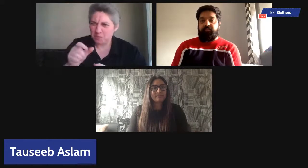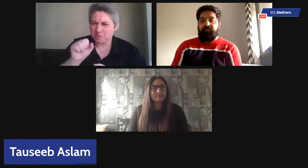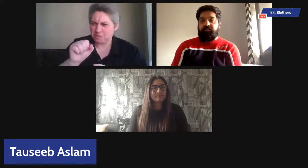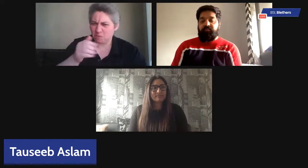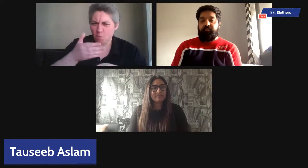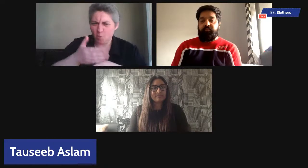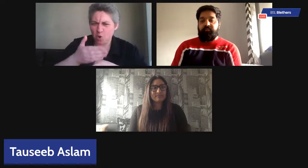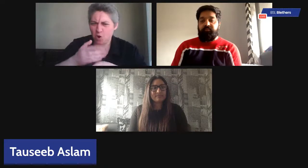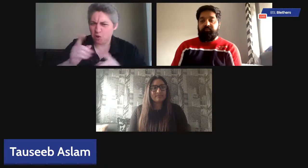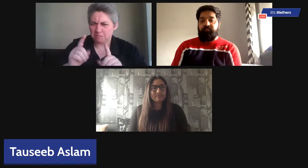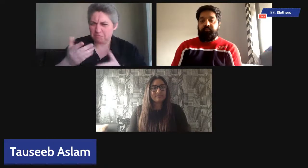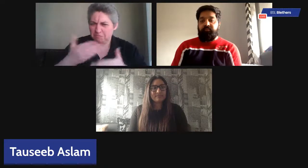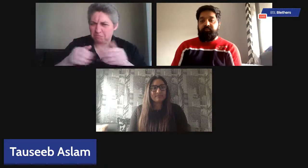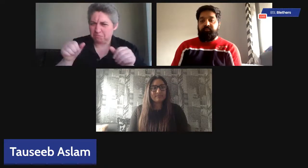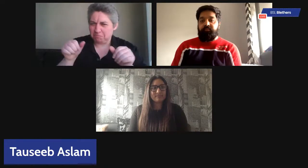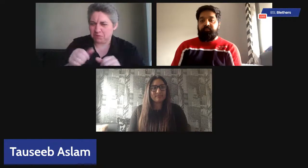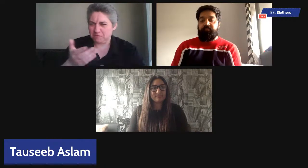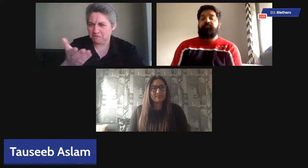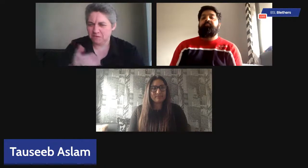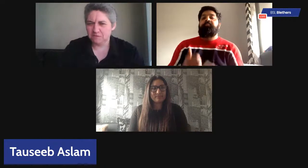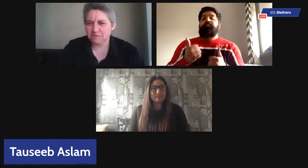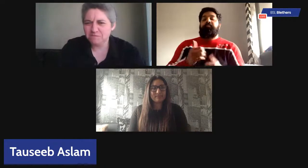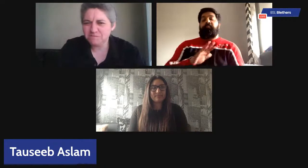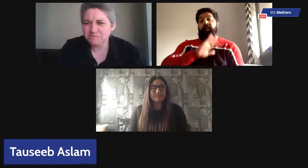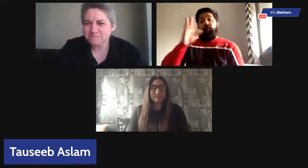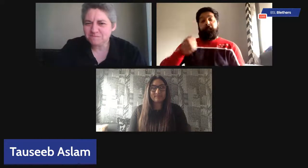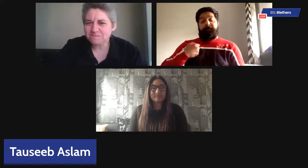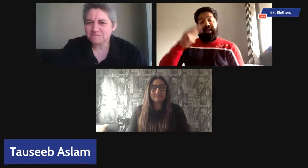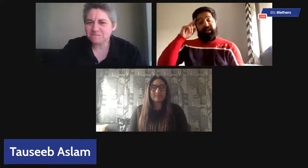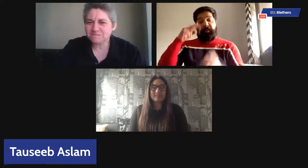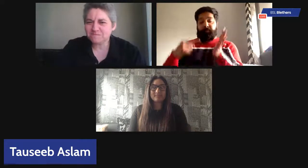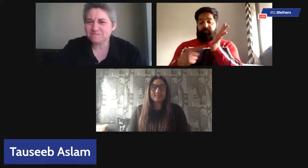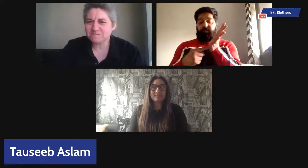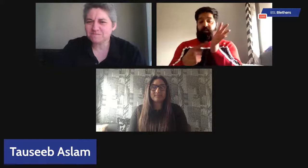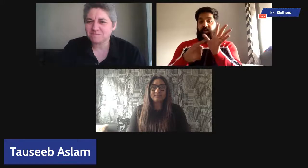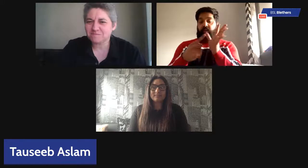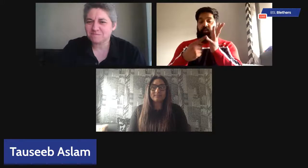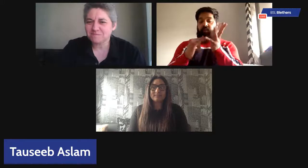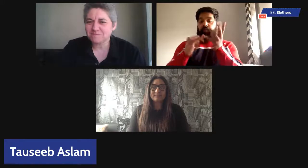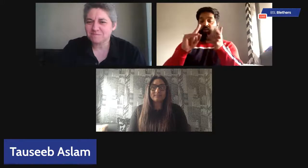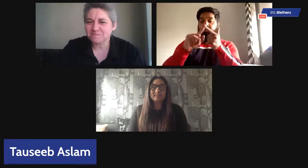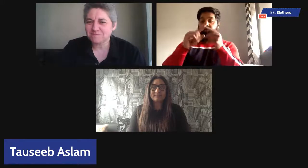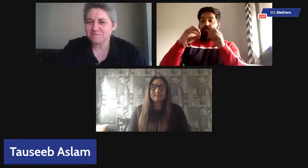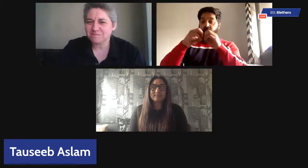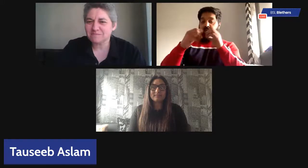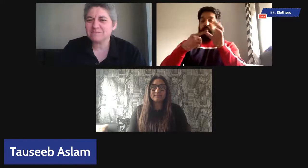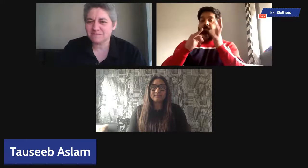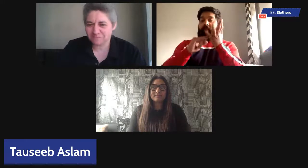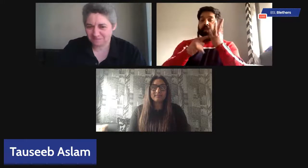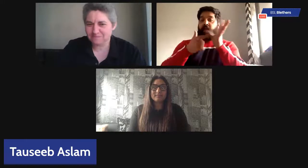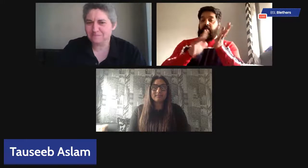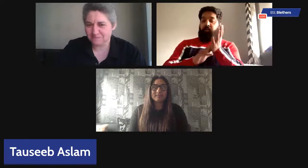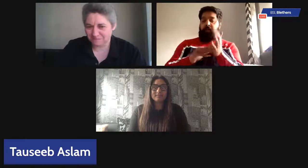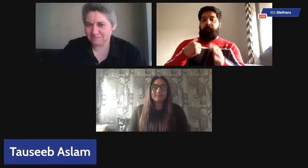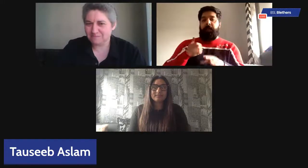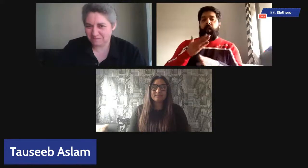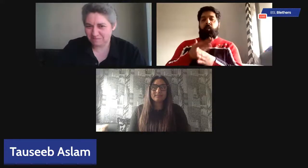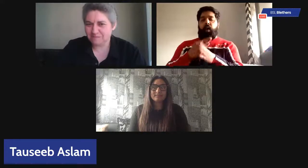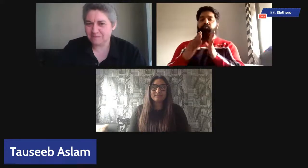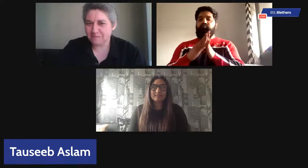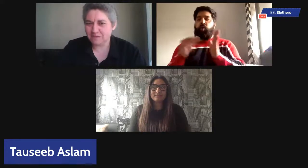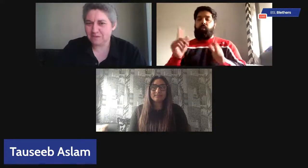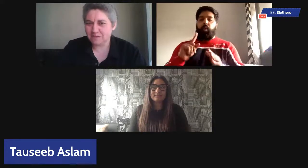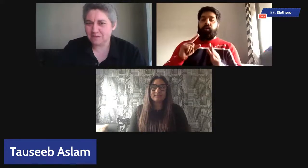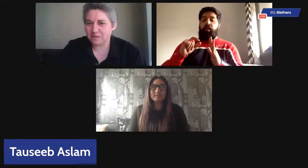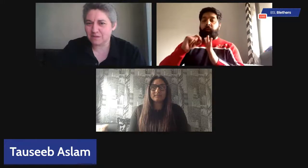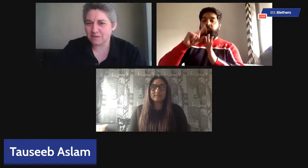Could you introduce yourself, Tauseeb, and tell us a wee bit about your background? Hello, everyone. My name is Tauseeb